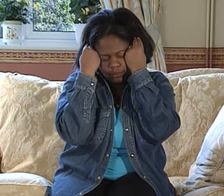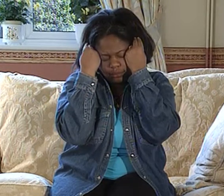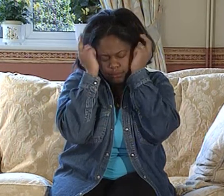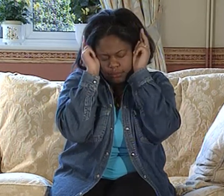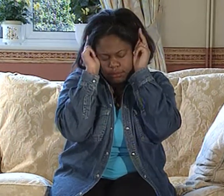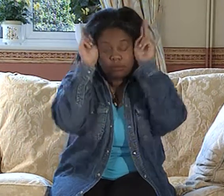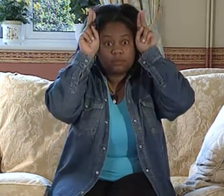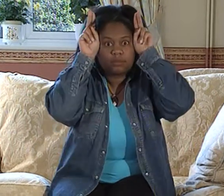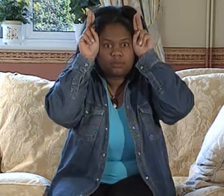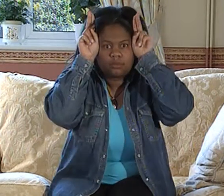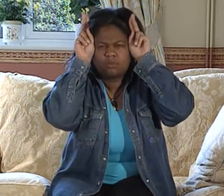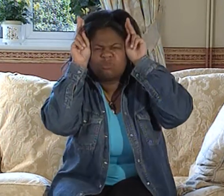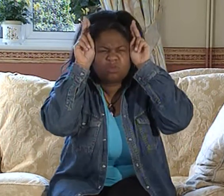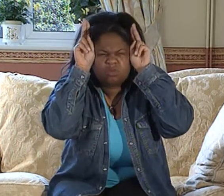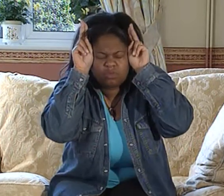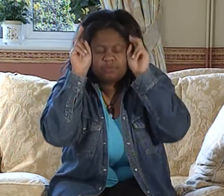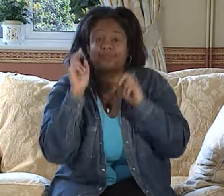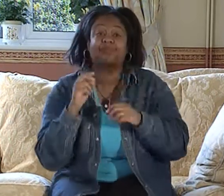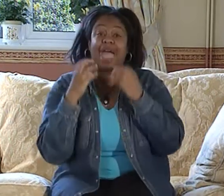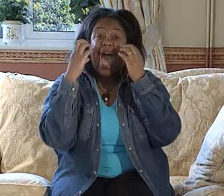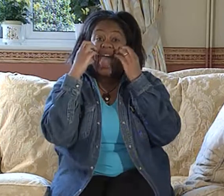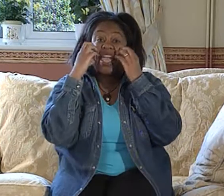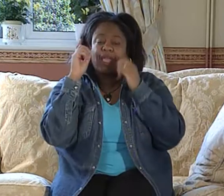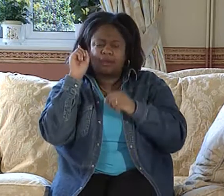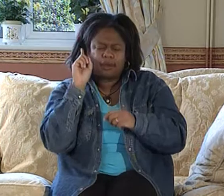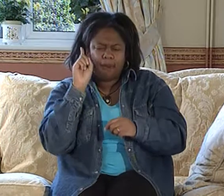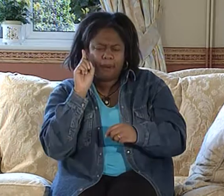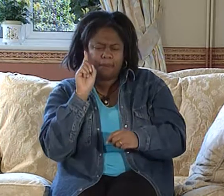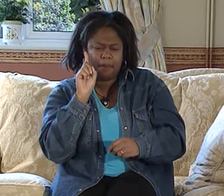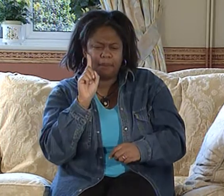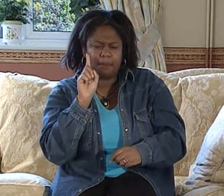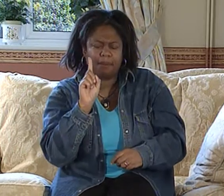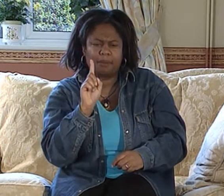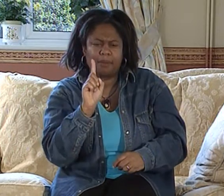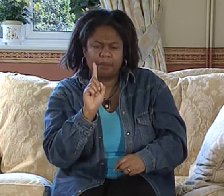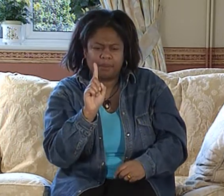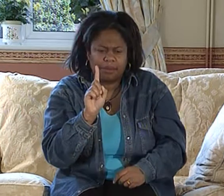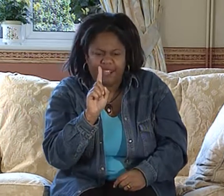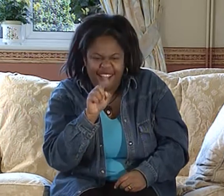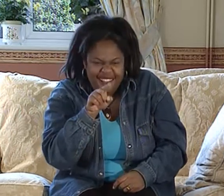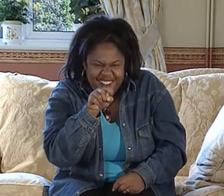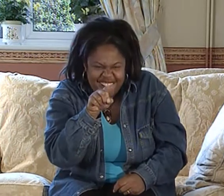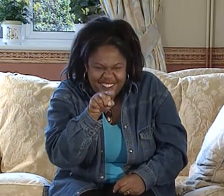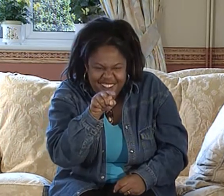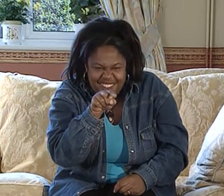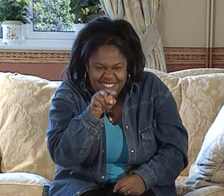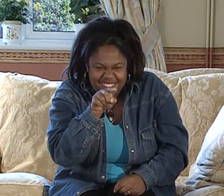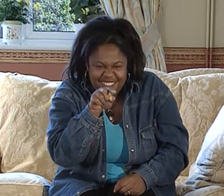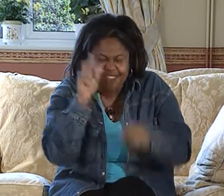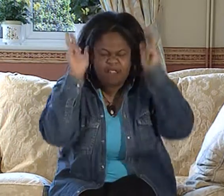The rabbit was asleep, but when he heard Ella approaching, he pricked up his ears and wrinkled his velvety nose. Ella